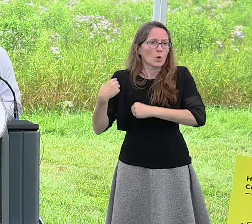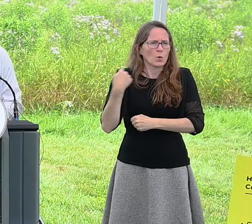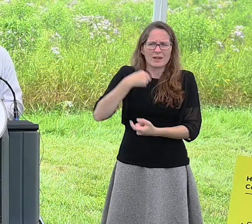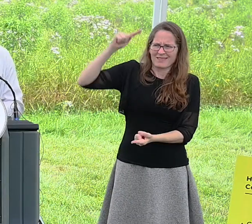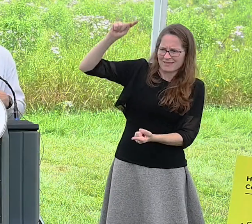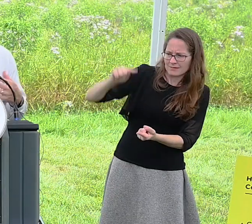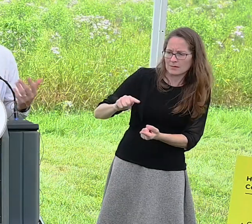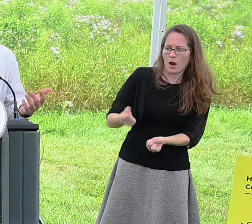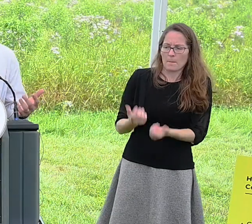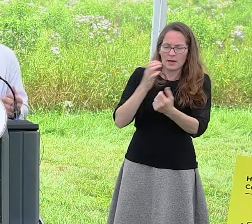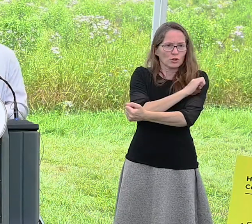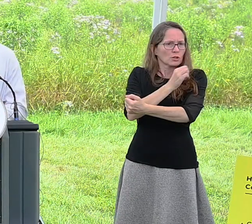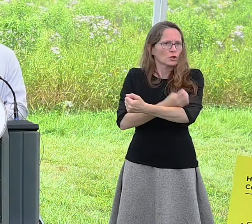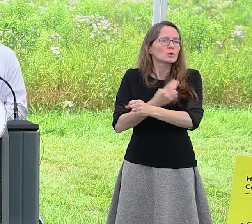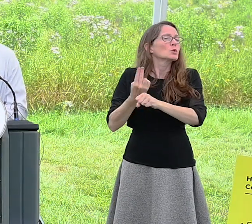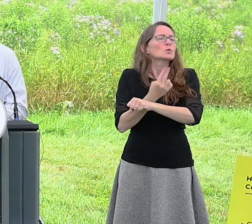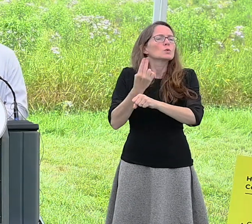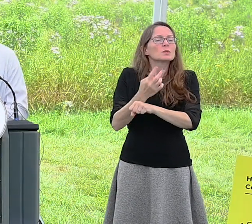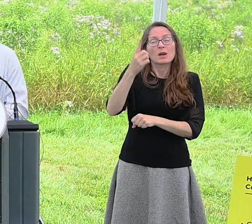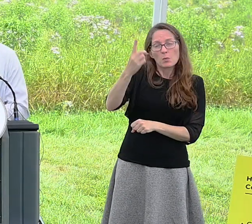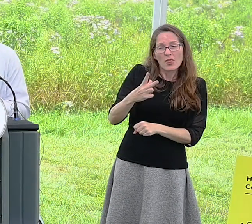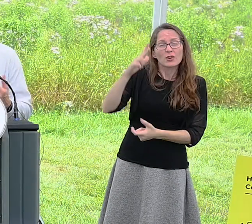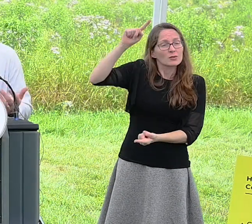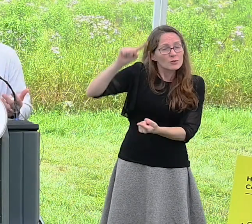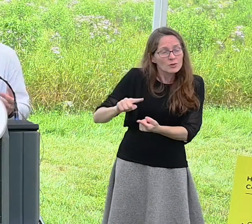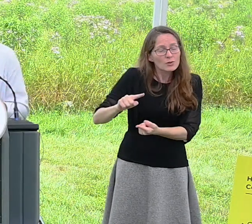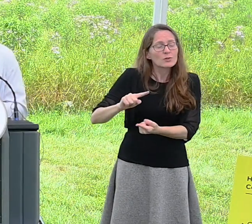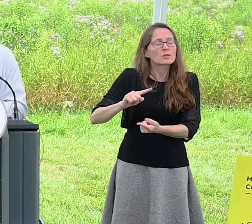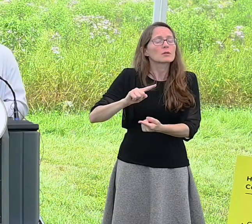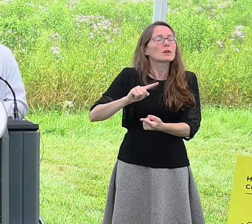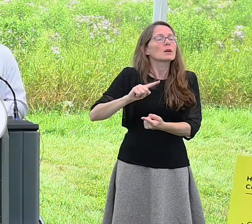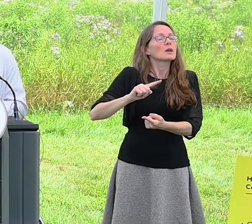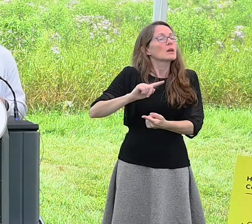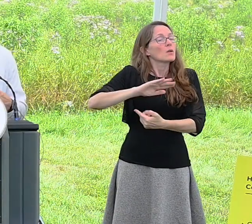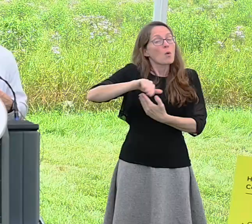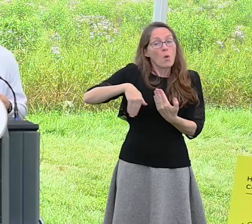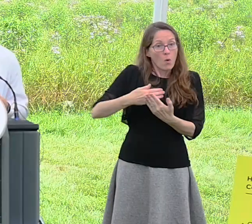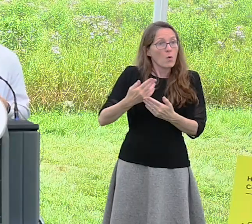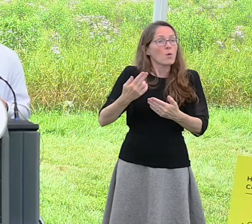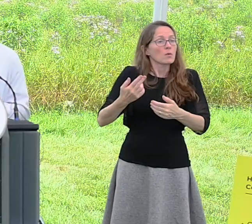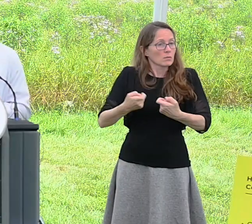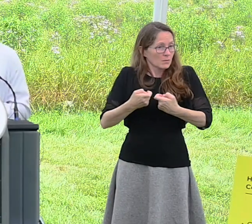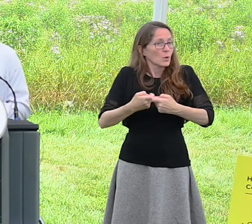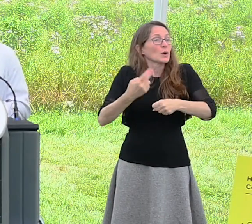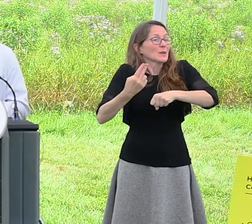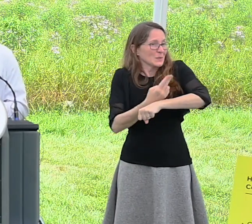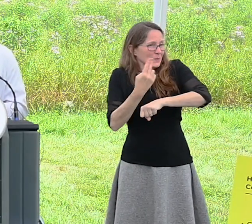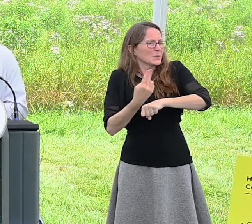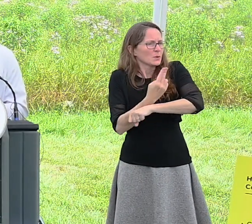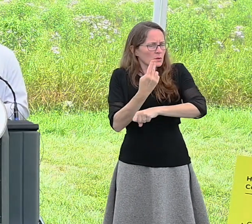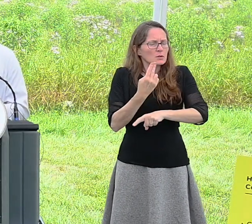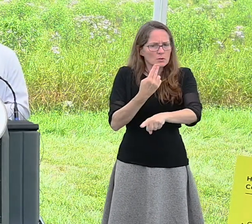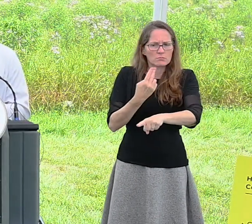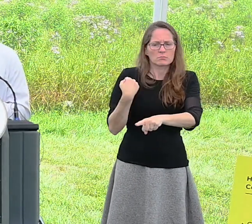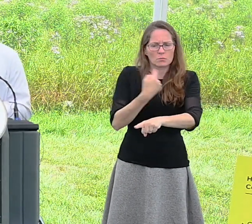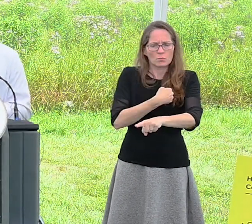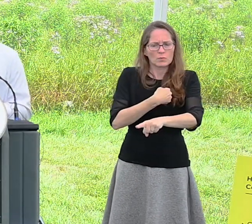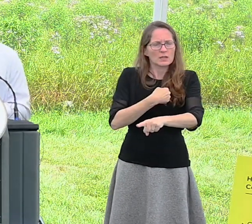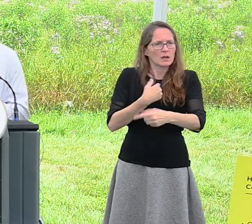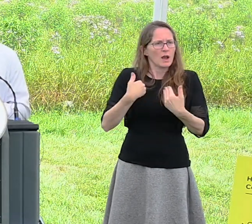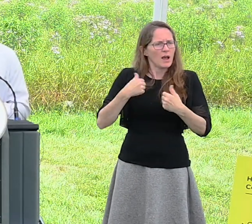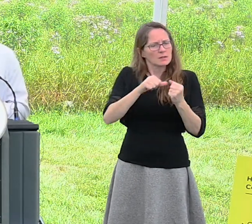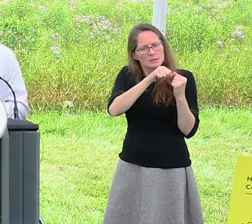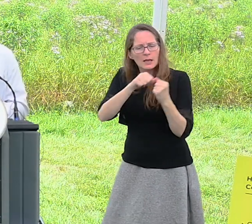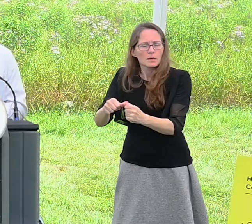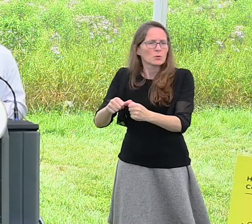years. All of our electricity use is fully offset by renewable sources. We have a 10-acre solar farm up near West Friendship, Maryland, that covers